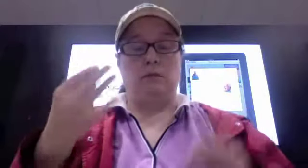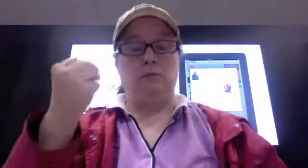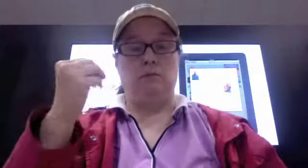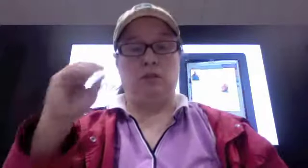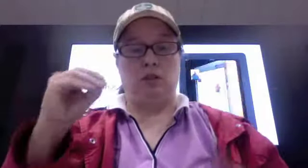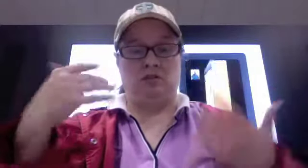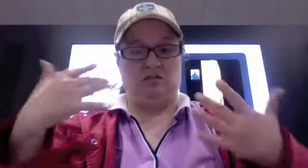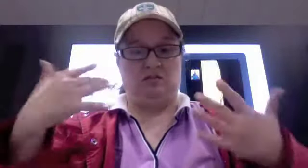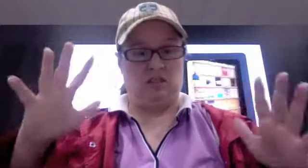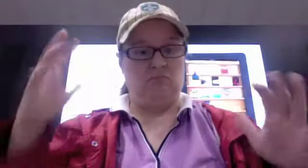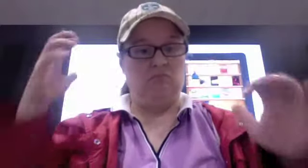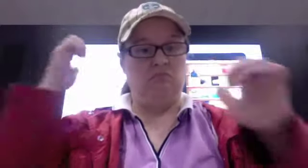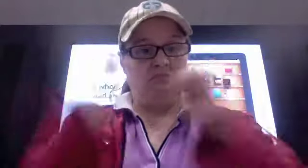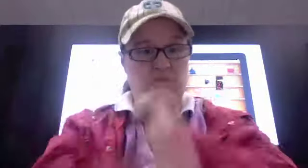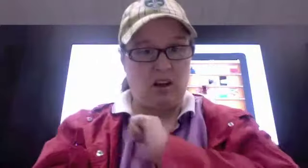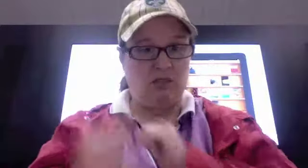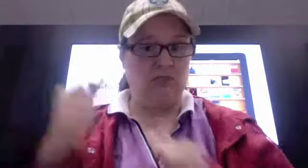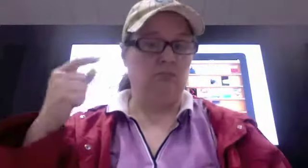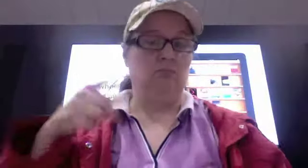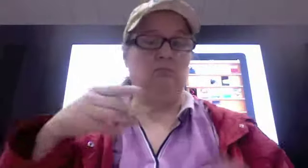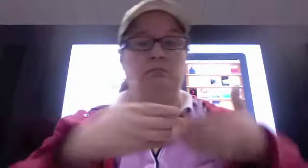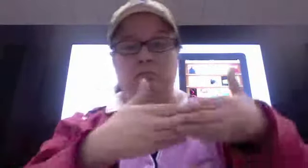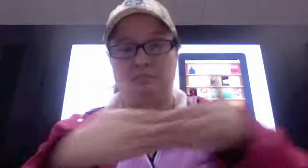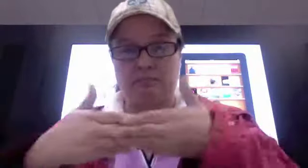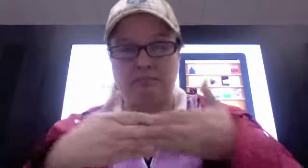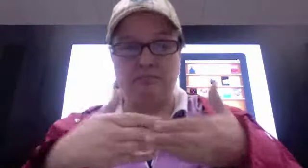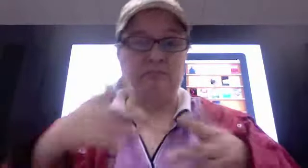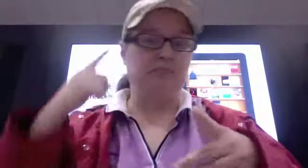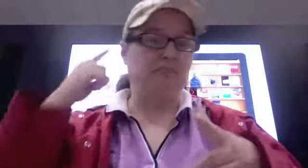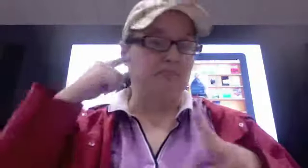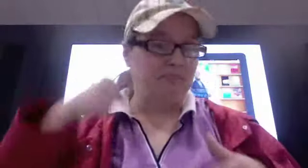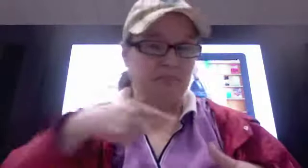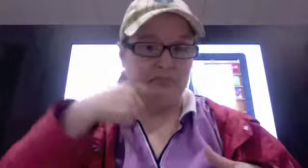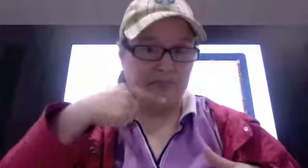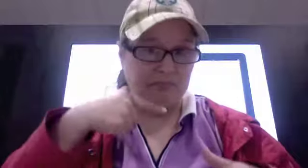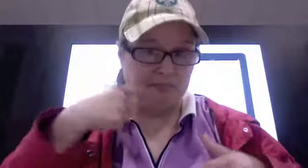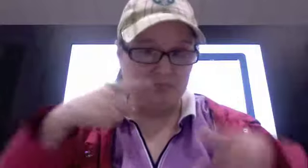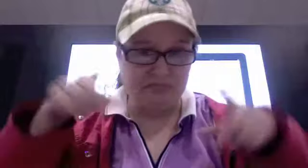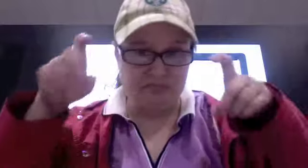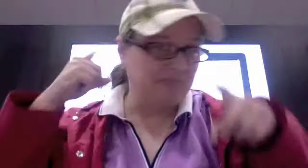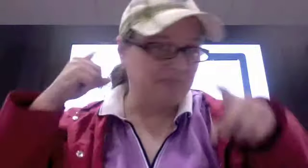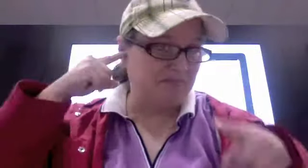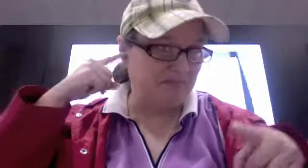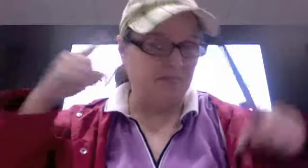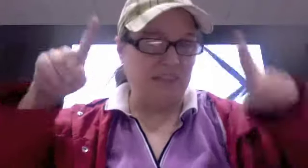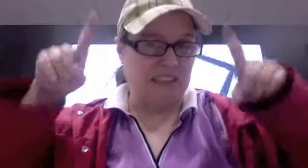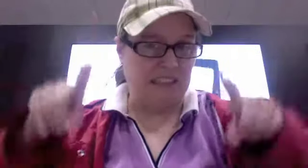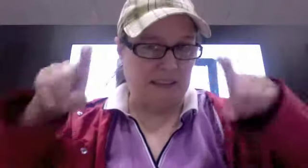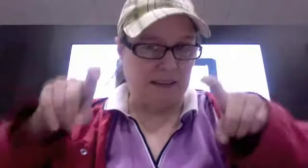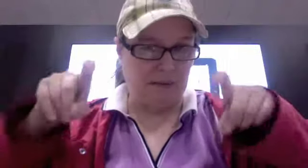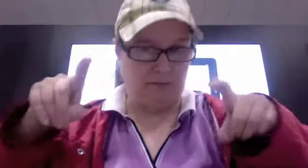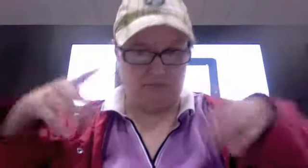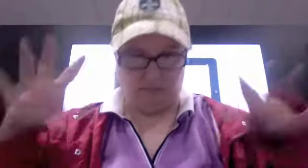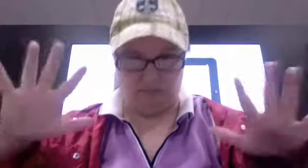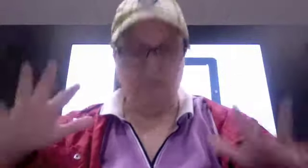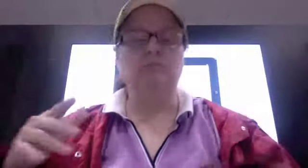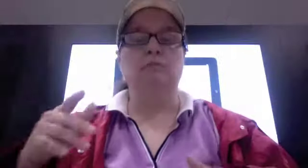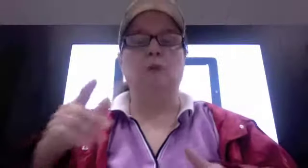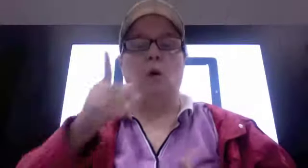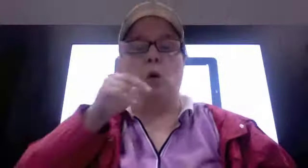Yeah. You know, my neighbor, yeah, he worked at a radio check. He got an iPhone. When I first came out, you know, I just didn't. And then, for